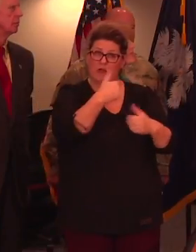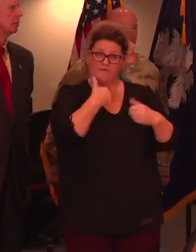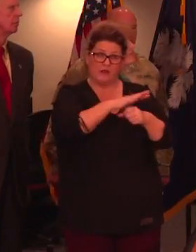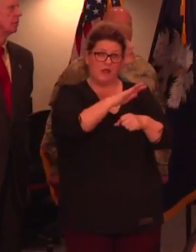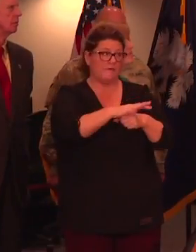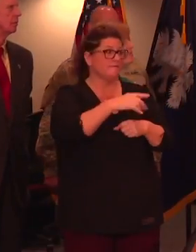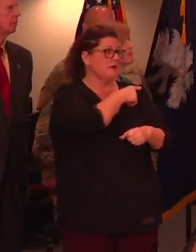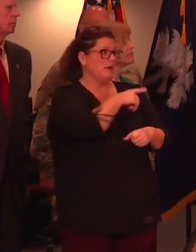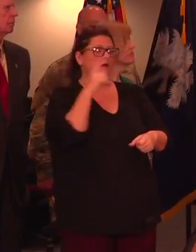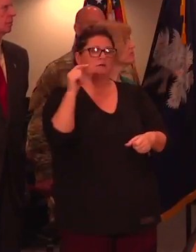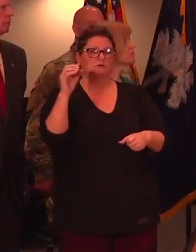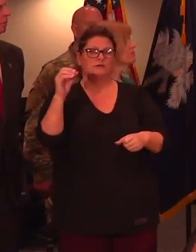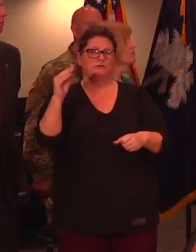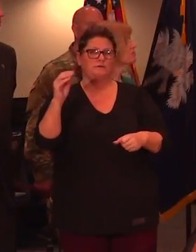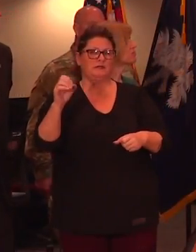Toomey? Thank you, Governor.